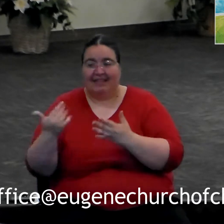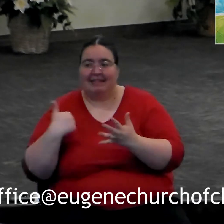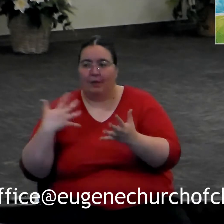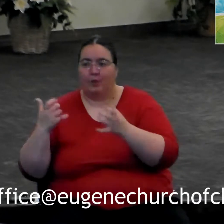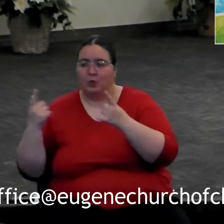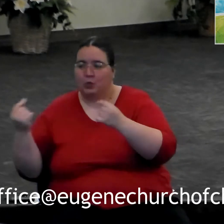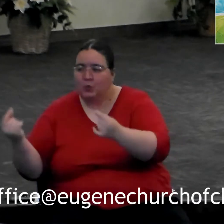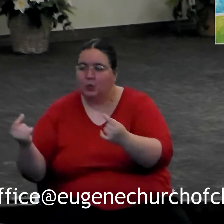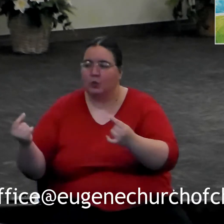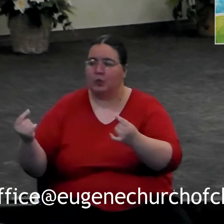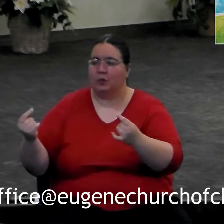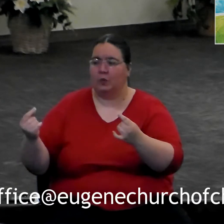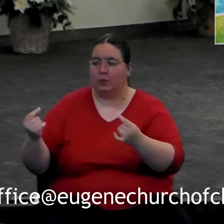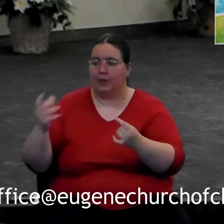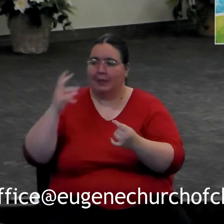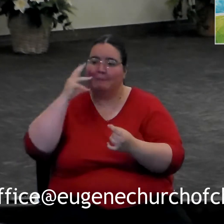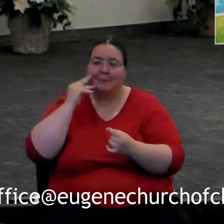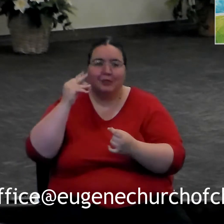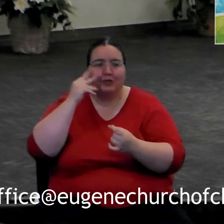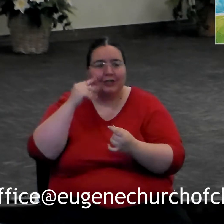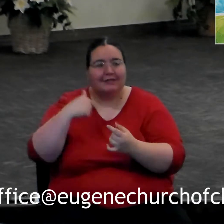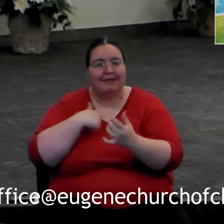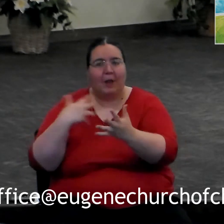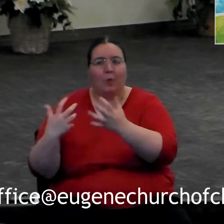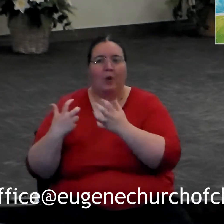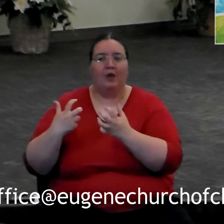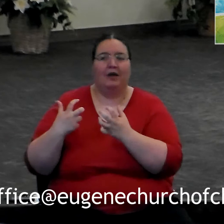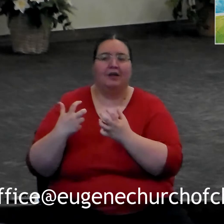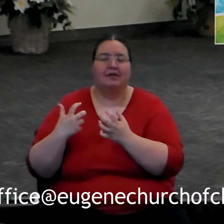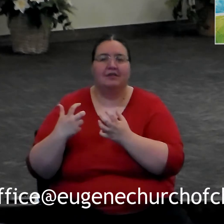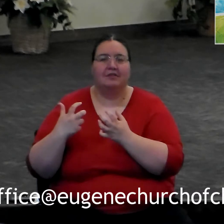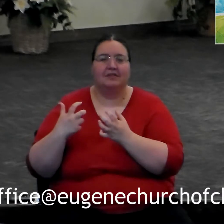I have a hard time making the things that are unimportant important.